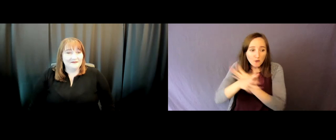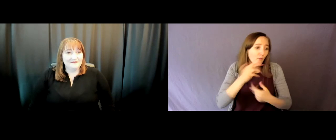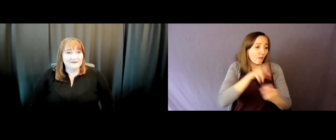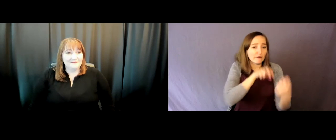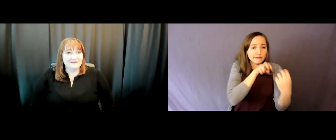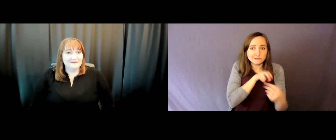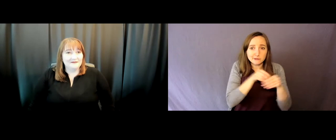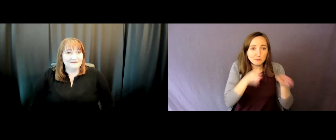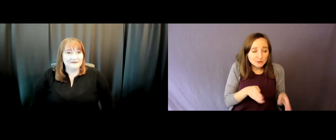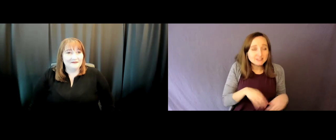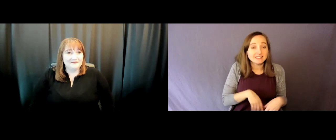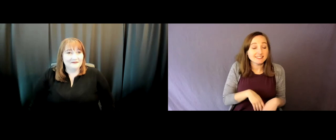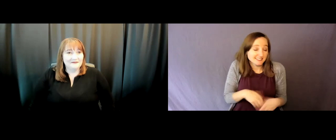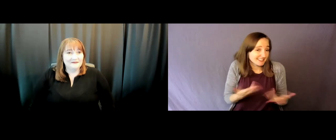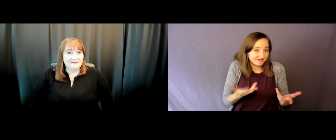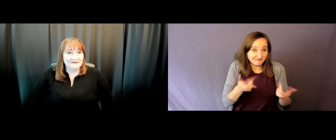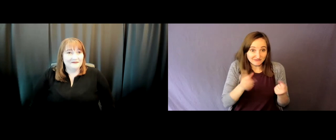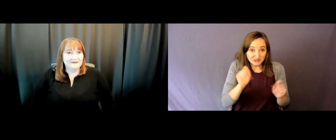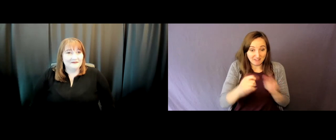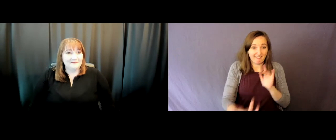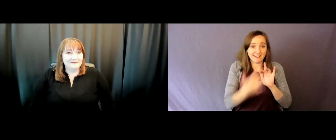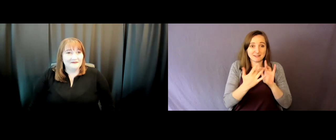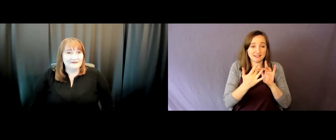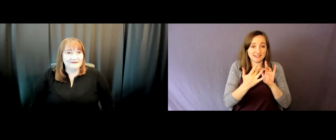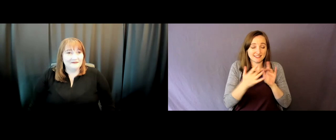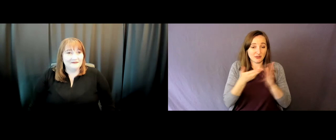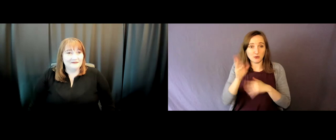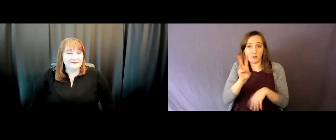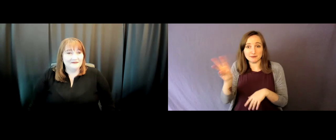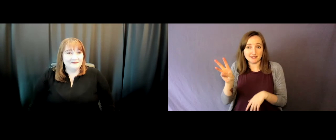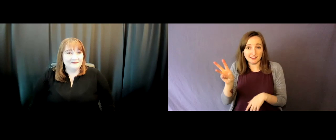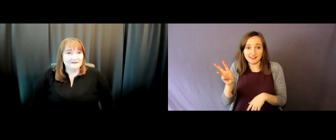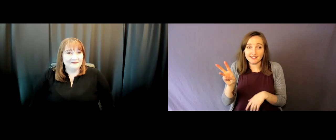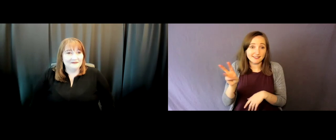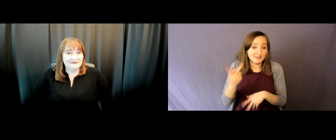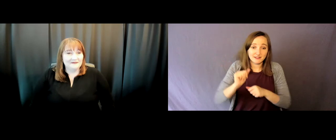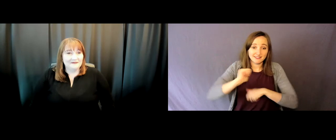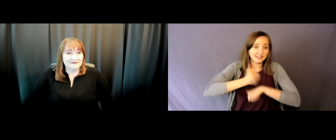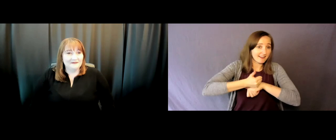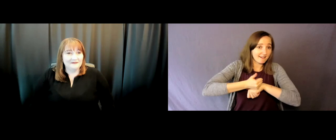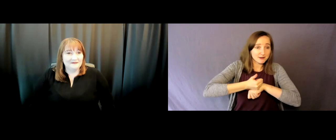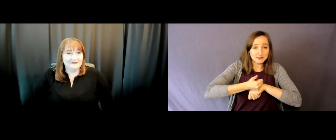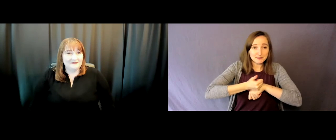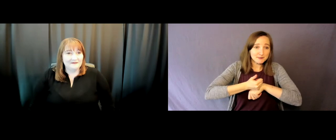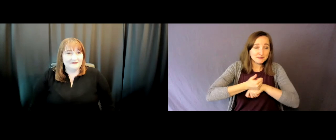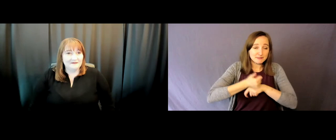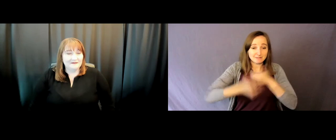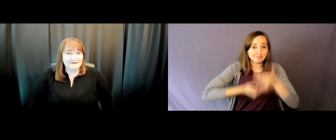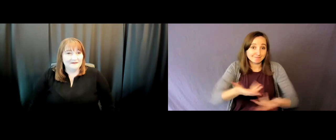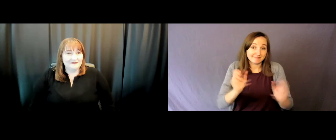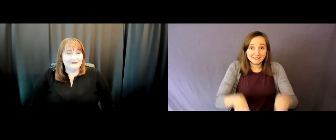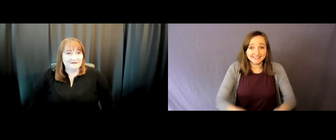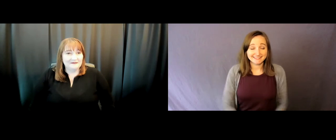in-person Reiki. And so, yeah, you basically can just contact me from my website and we get something, you know, scheduled and we get the thing